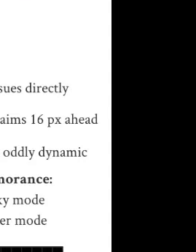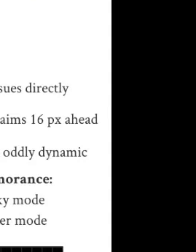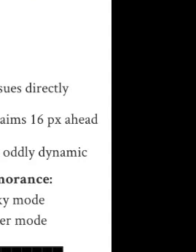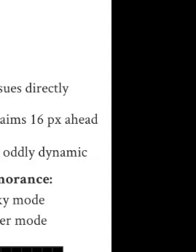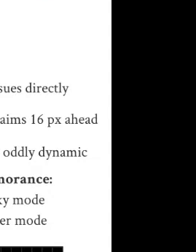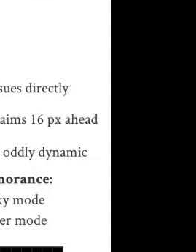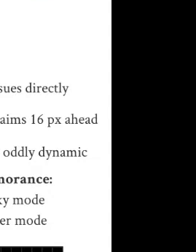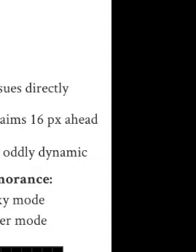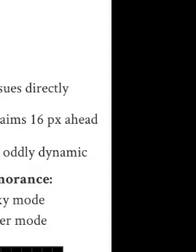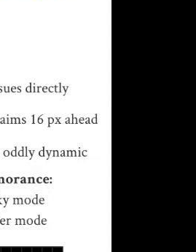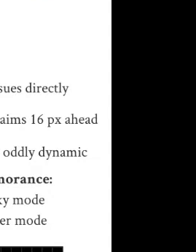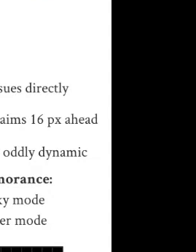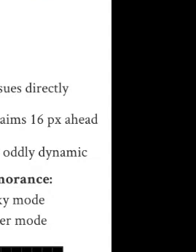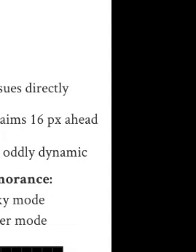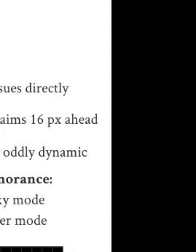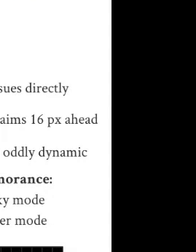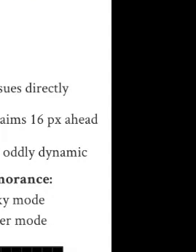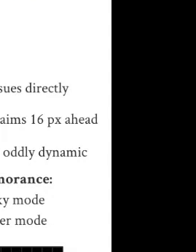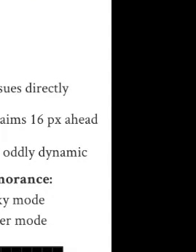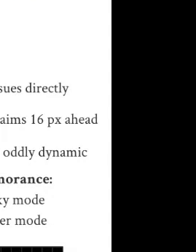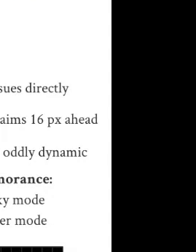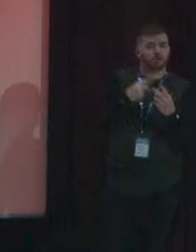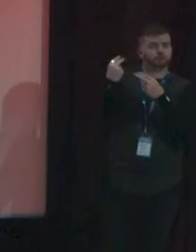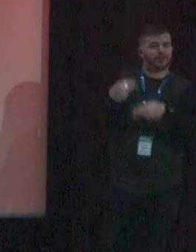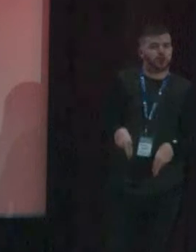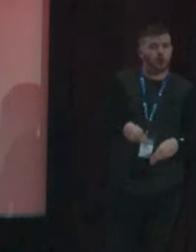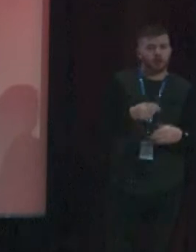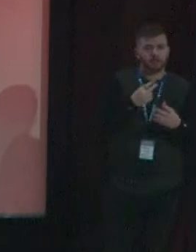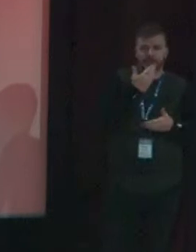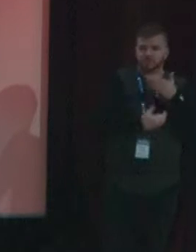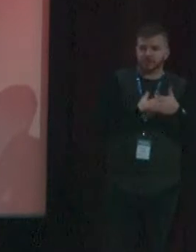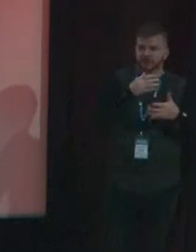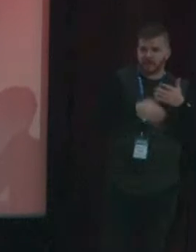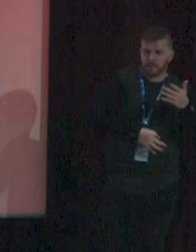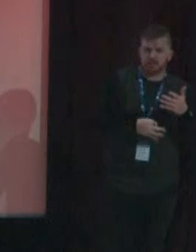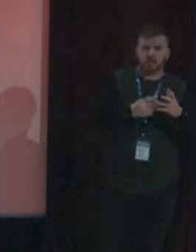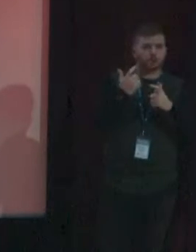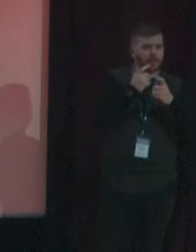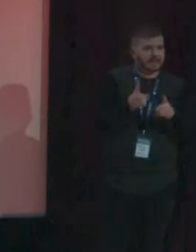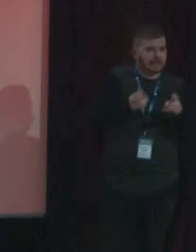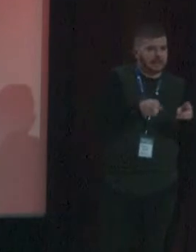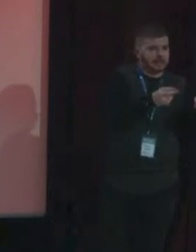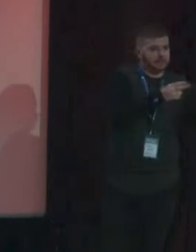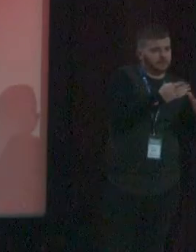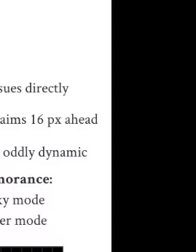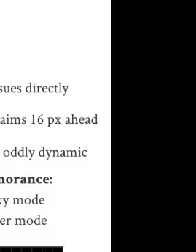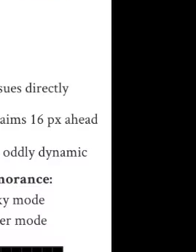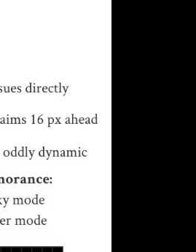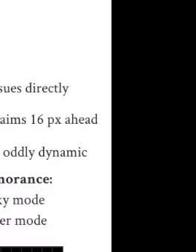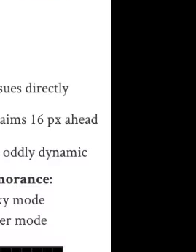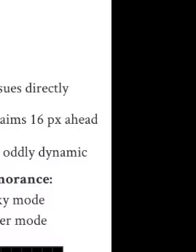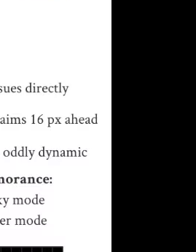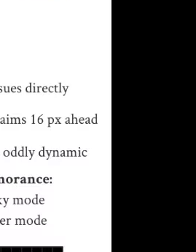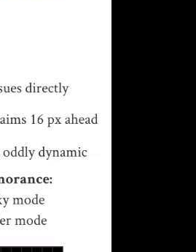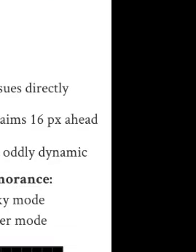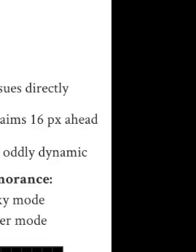narrative content. On the one hand, we have traditional narrative elements, right? Little comedy skits in cutscenes in between the gameplay. And on the other